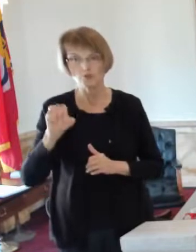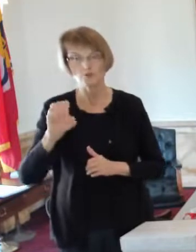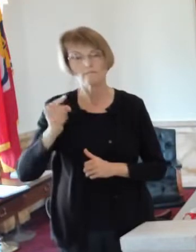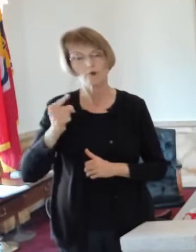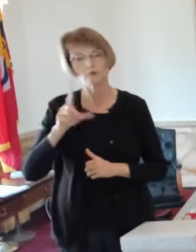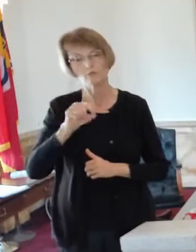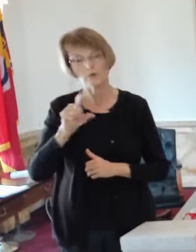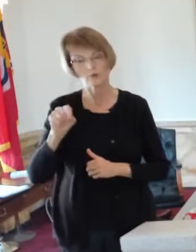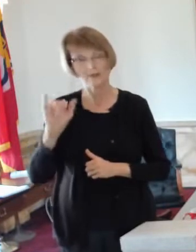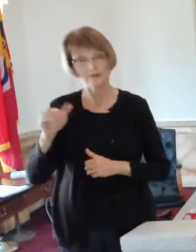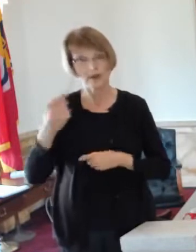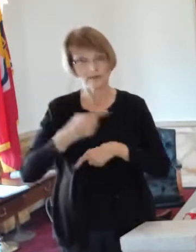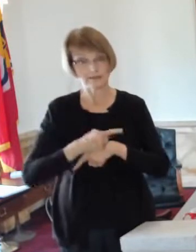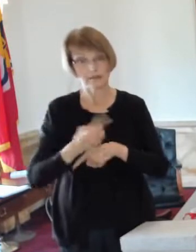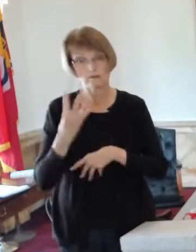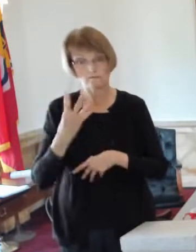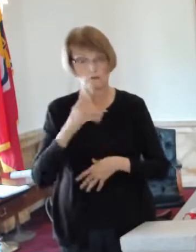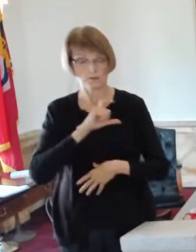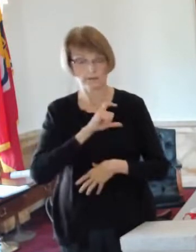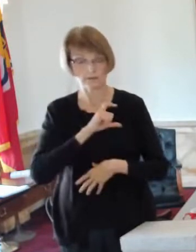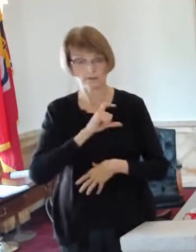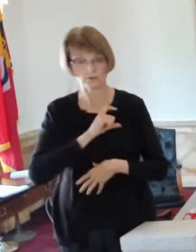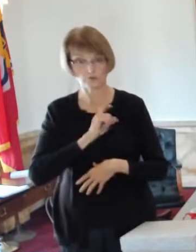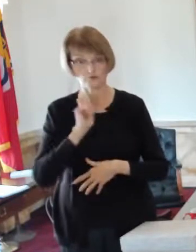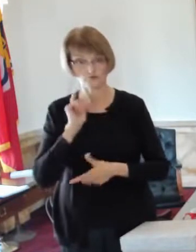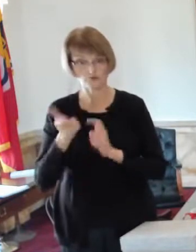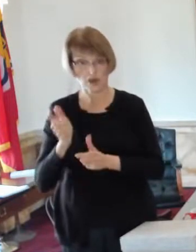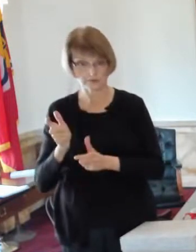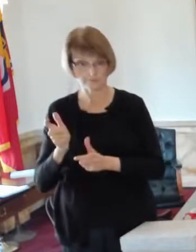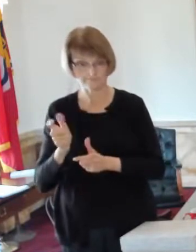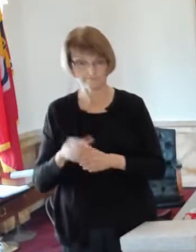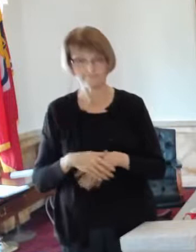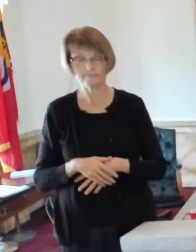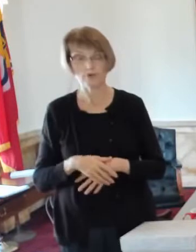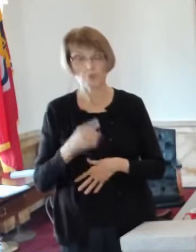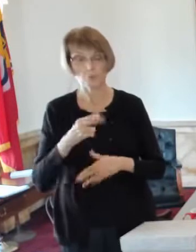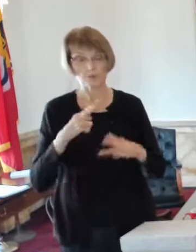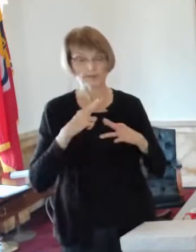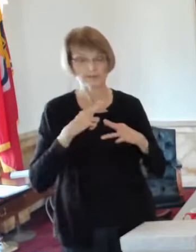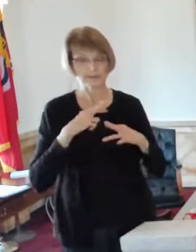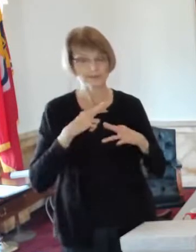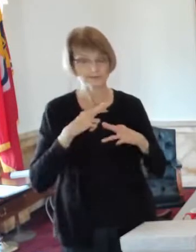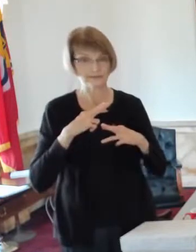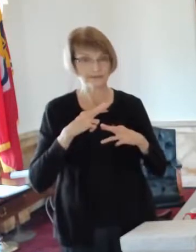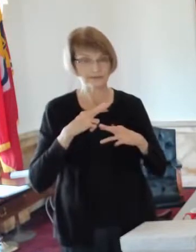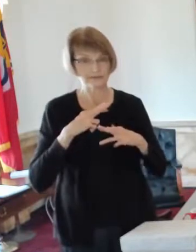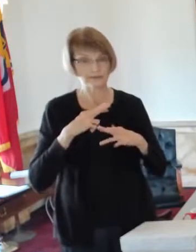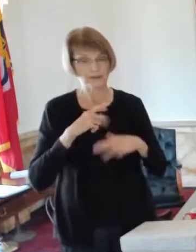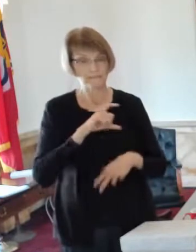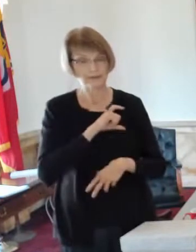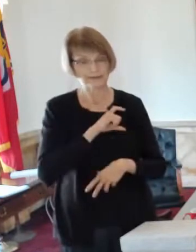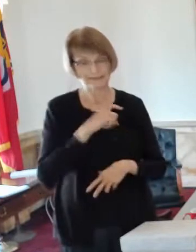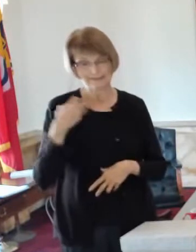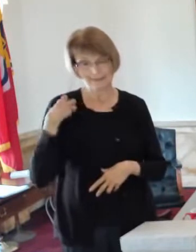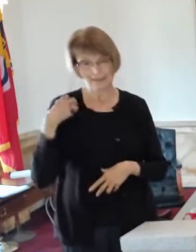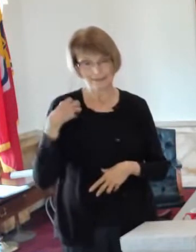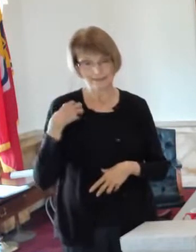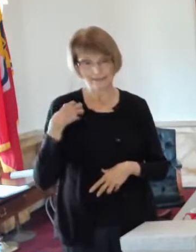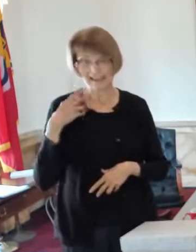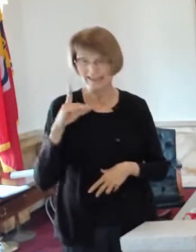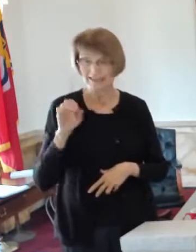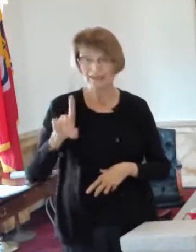2020 was the day that we had 4 police officers shot and 1 retired police captain killed. That was a terrible